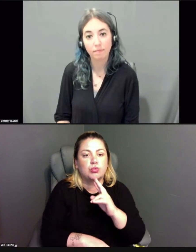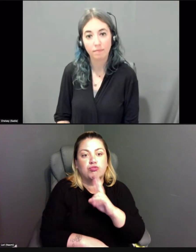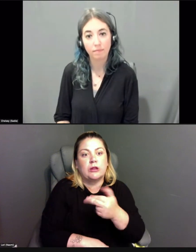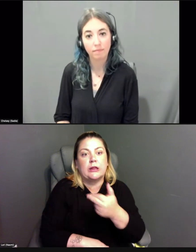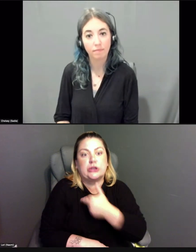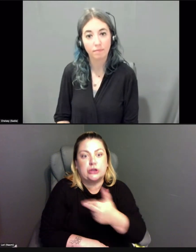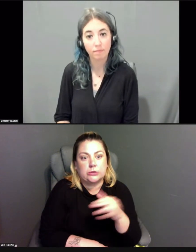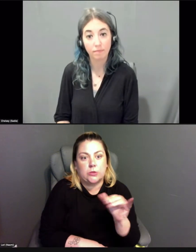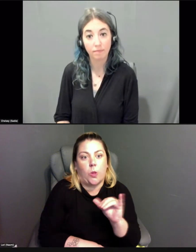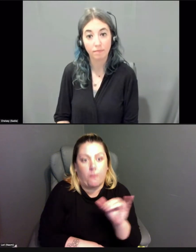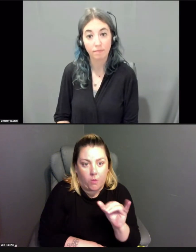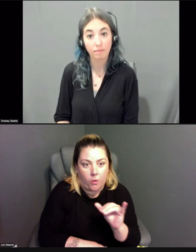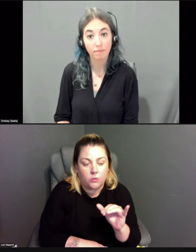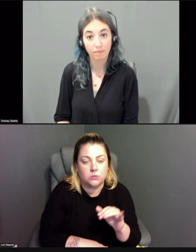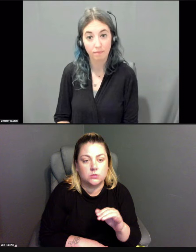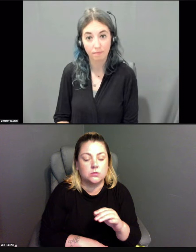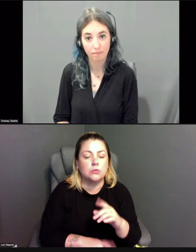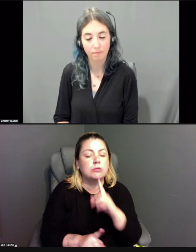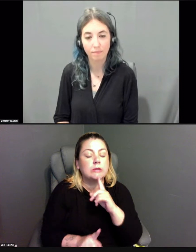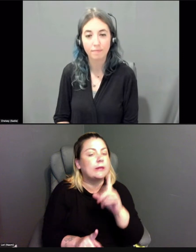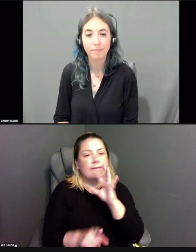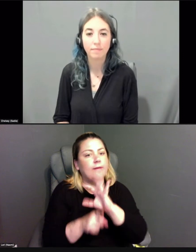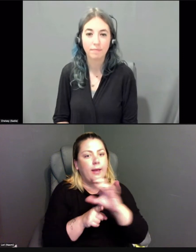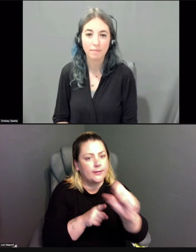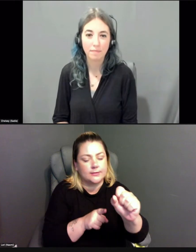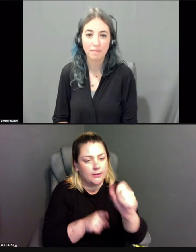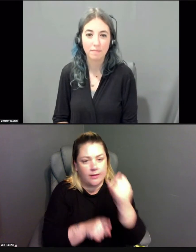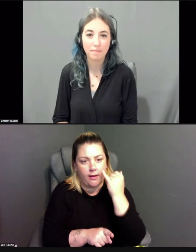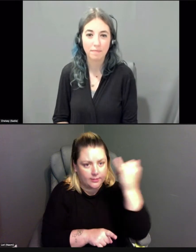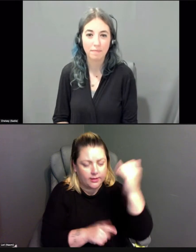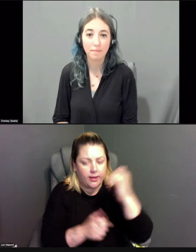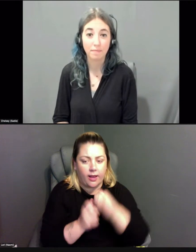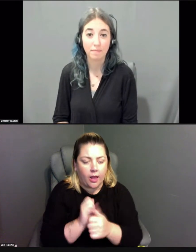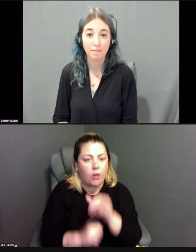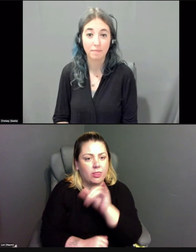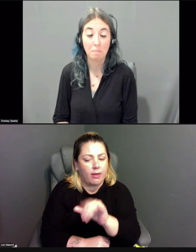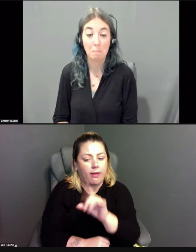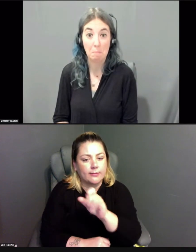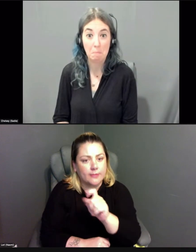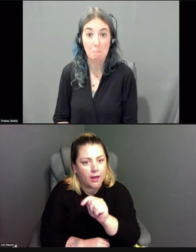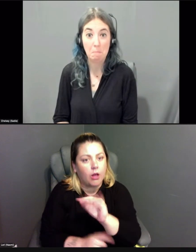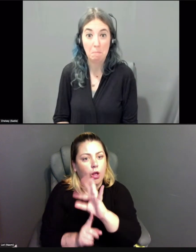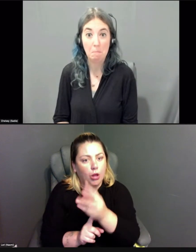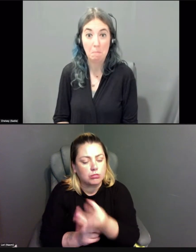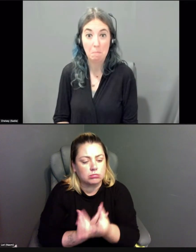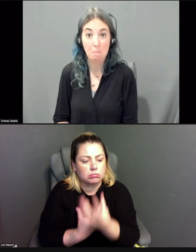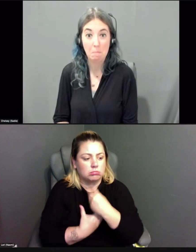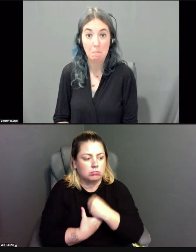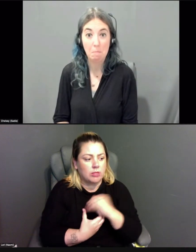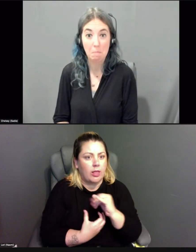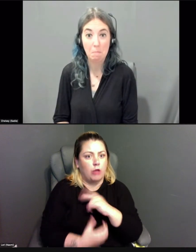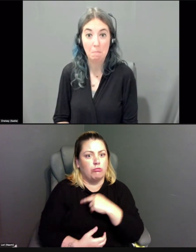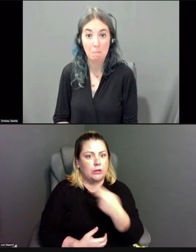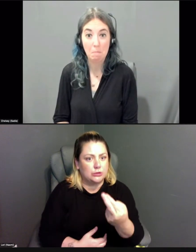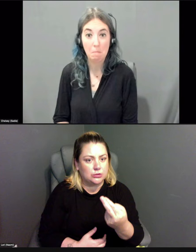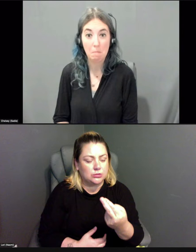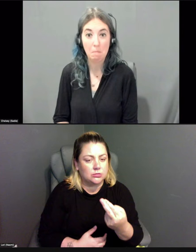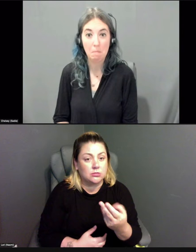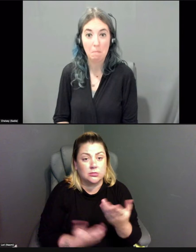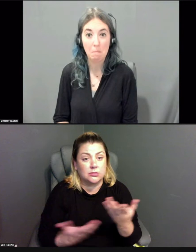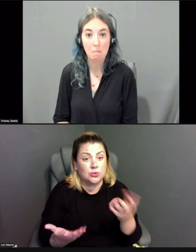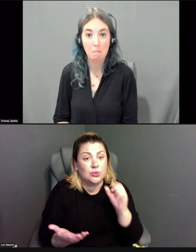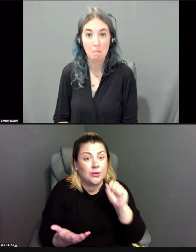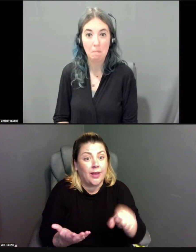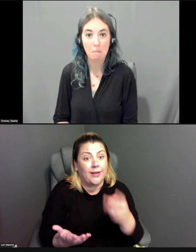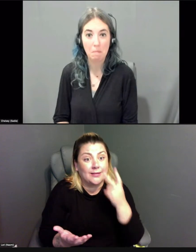as a religion. Fascinating concept, right? Mm-hmm. And you can really see how that plays out in diet culture,